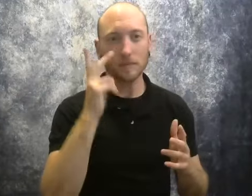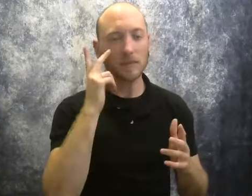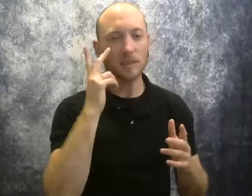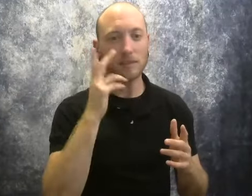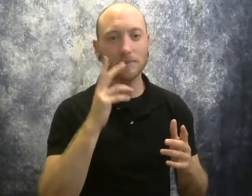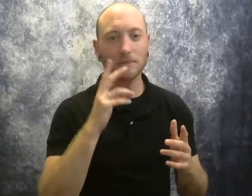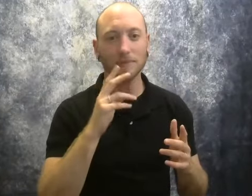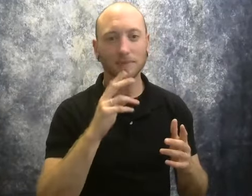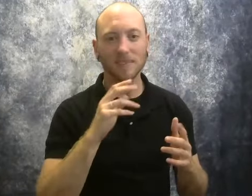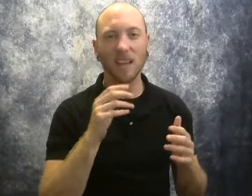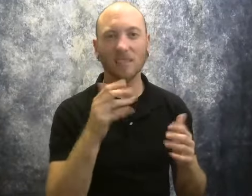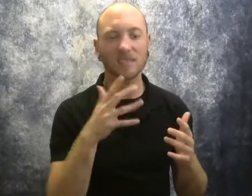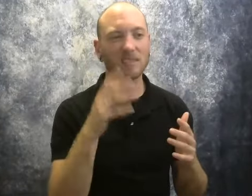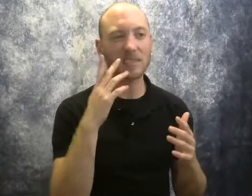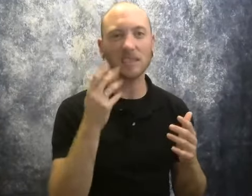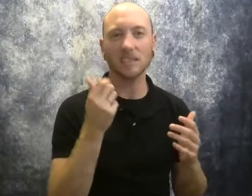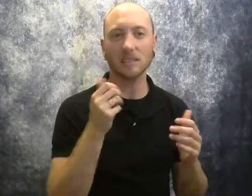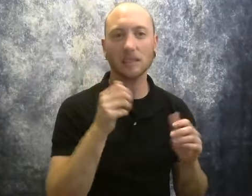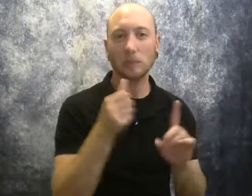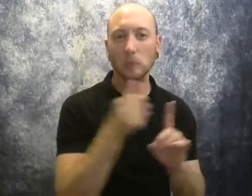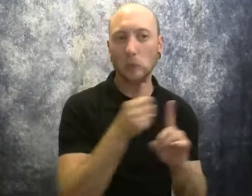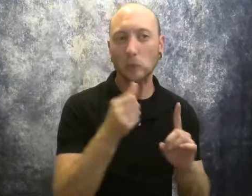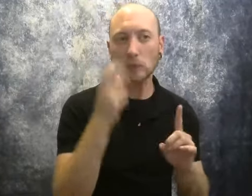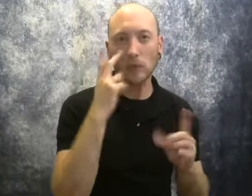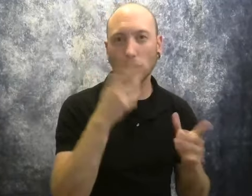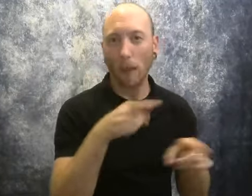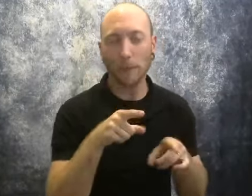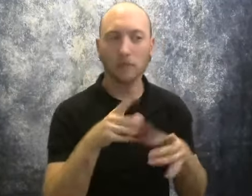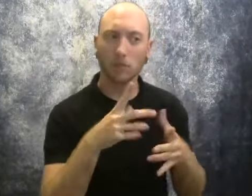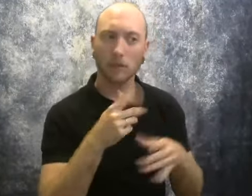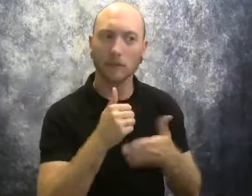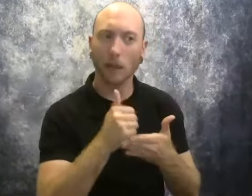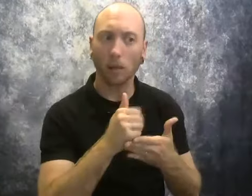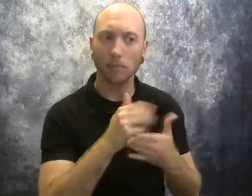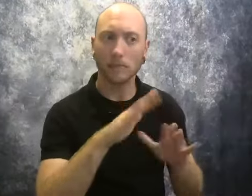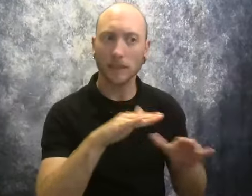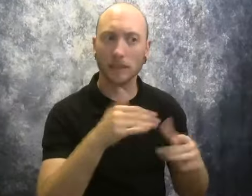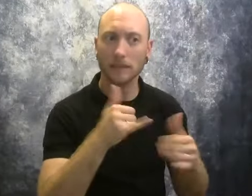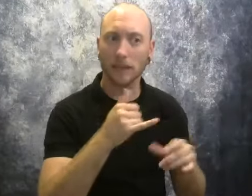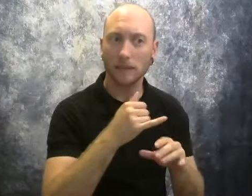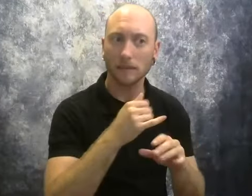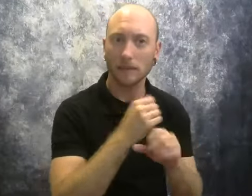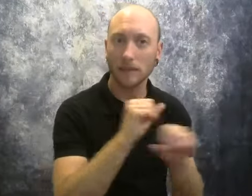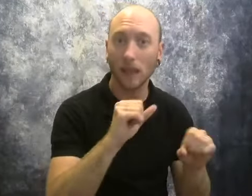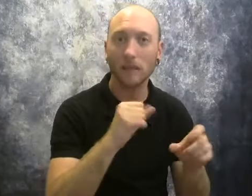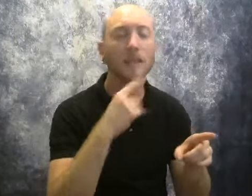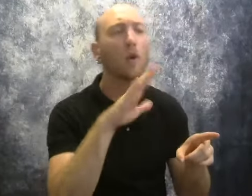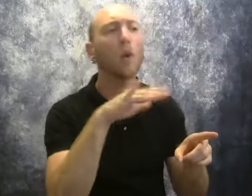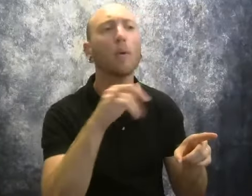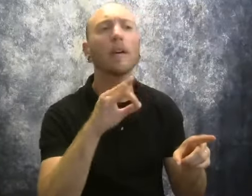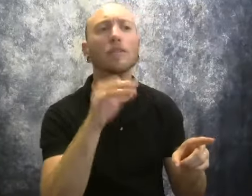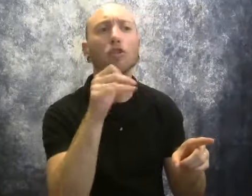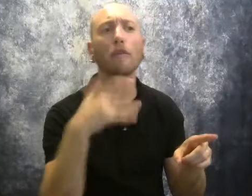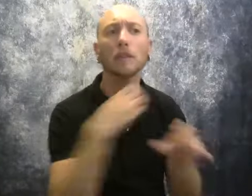for basically abuse. It was a program about where kids were learned to keep safe, and that the people, it was